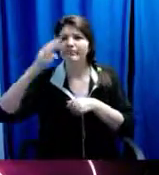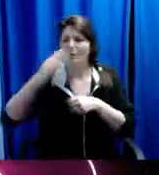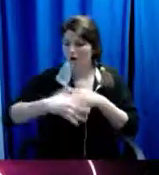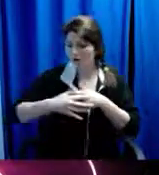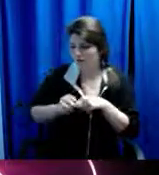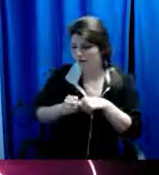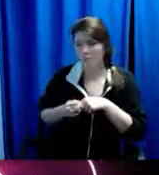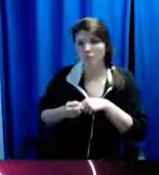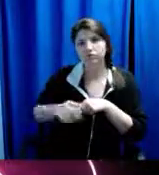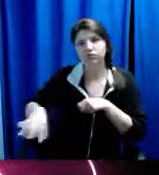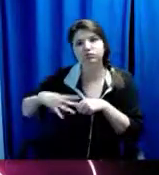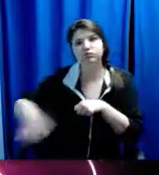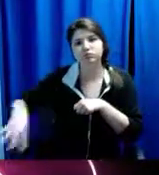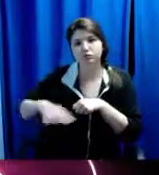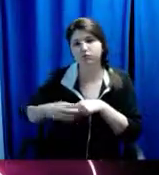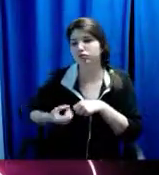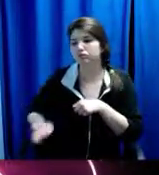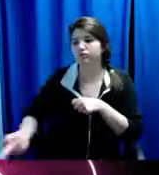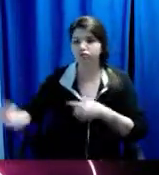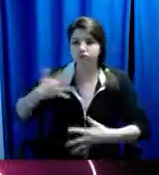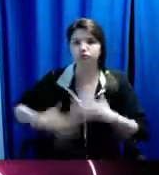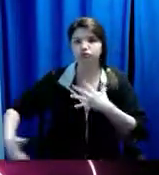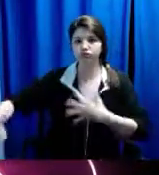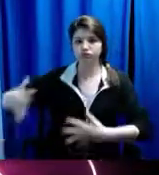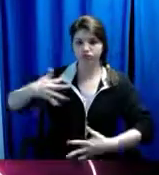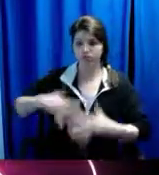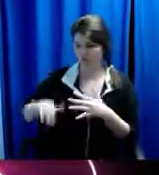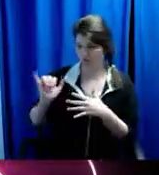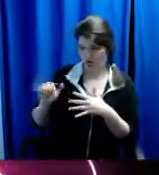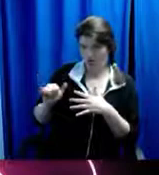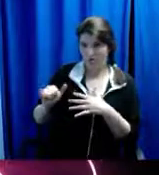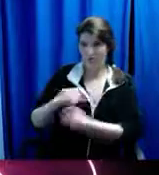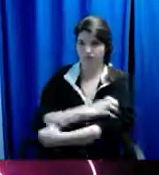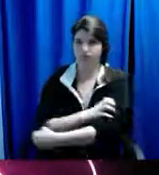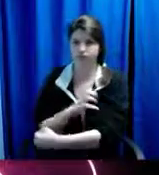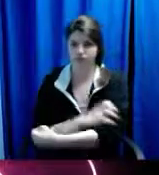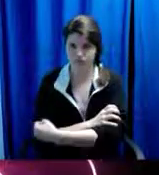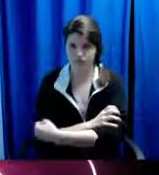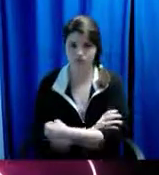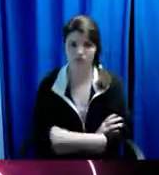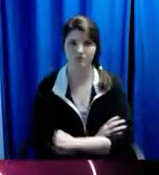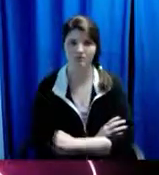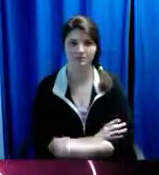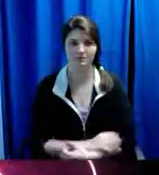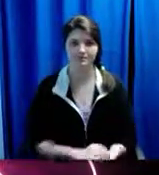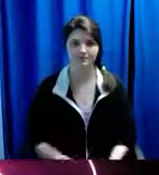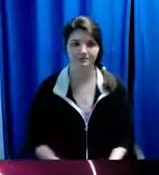Arteries receive blood from the heart, so blood pressure is higher in the arteries.